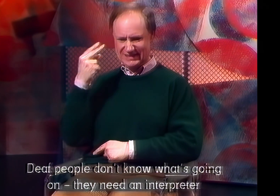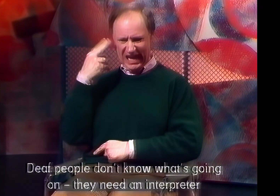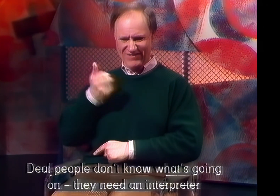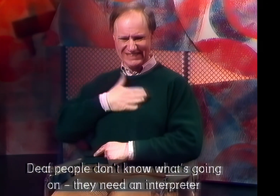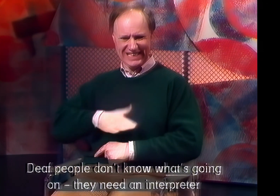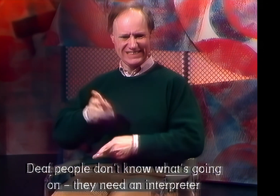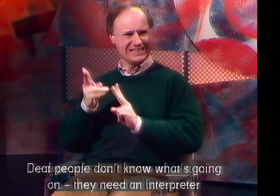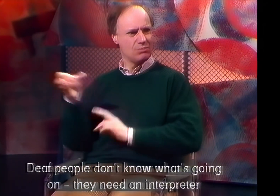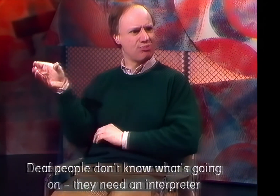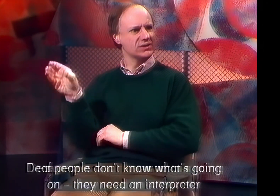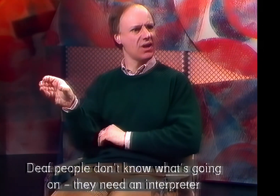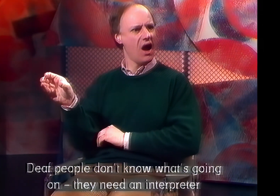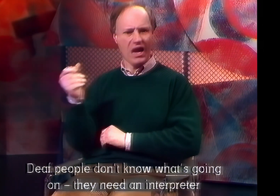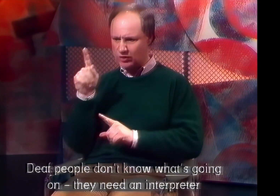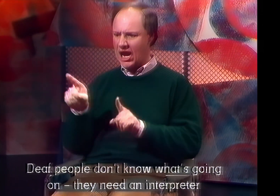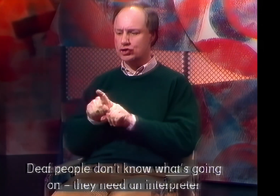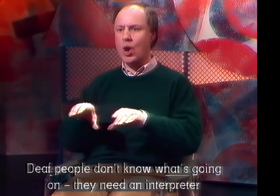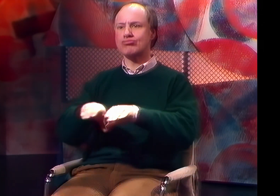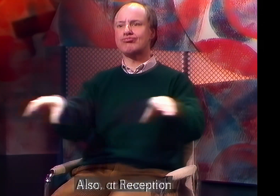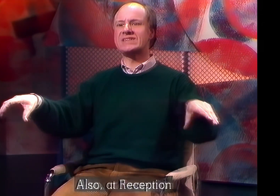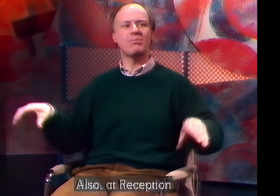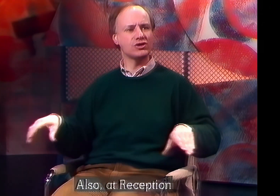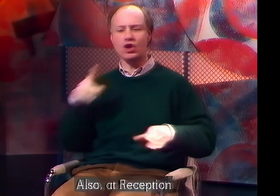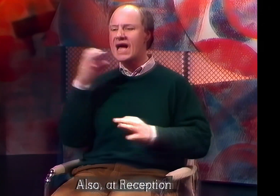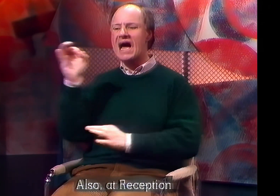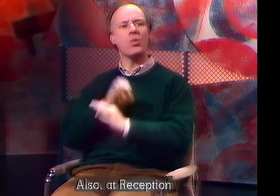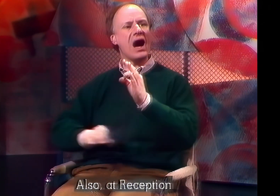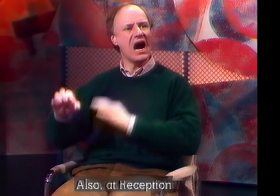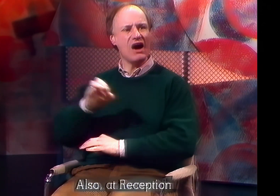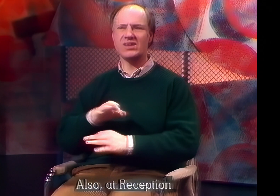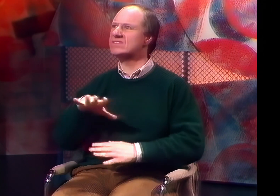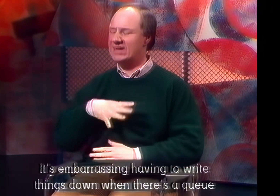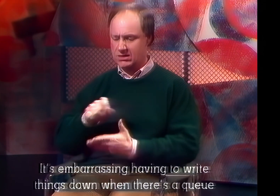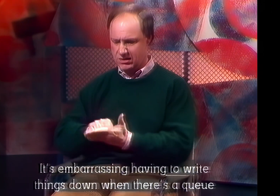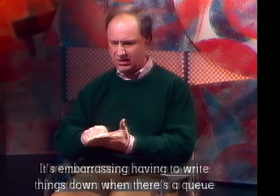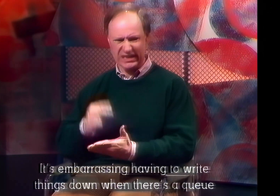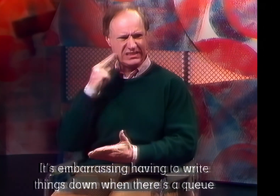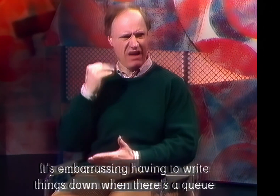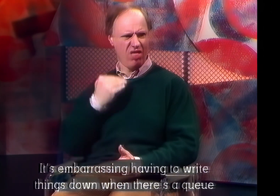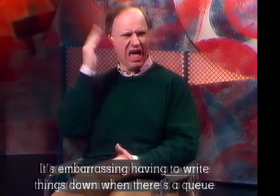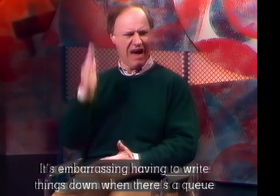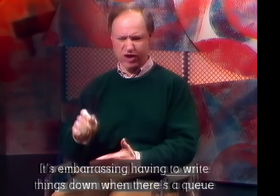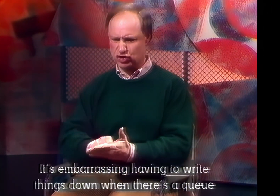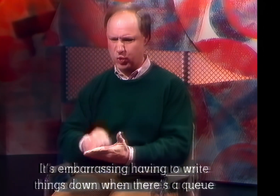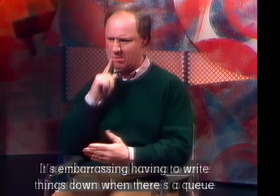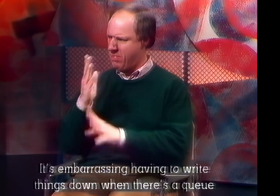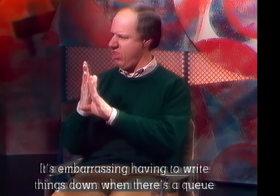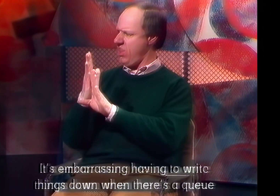on. There's a need for an interpreter. Also at reception for inquiries. I feel it's embarrassing having to write things down when there's a big